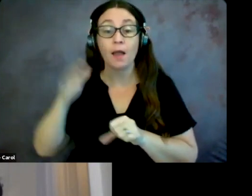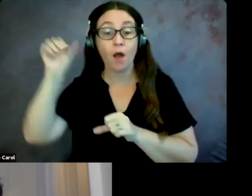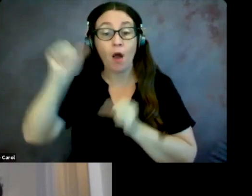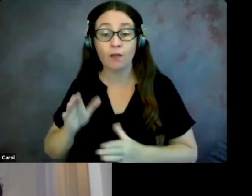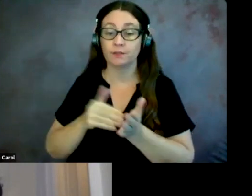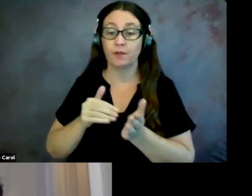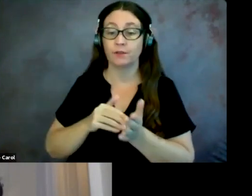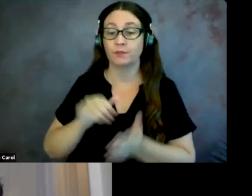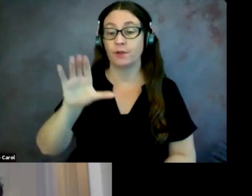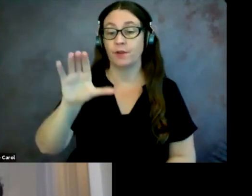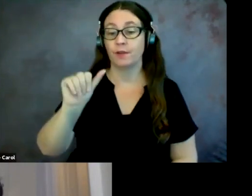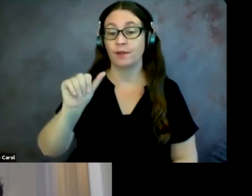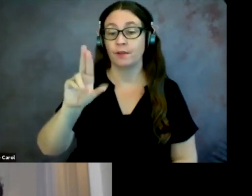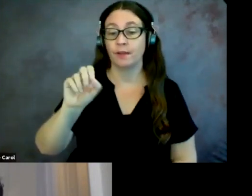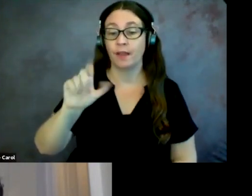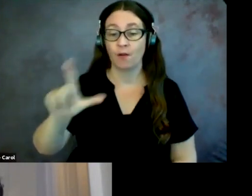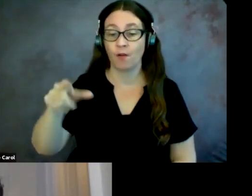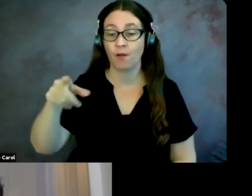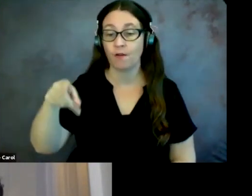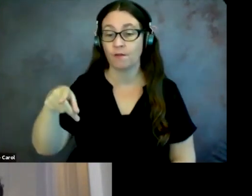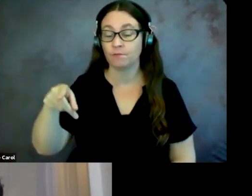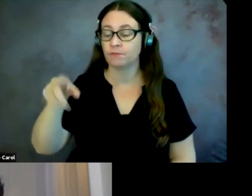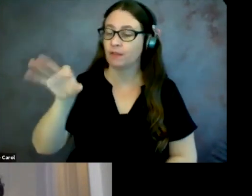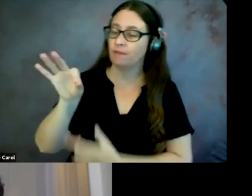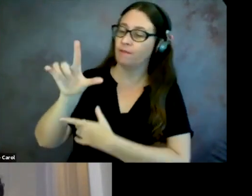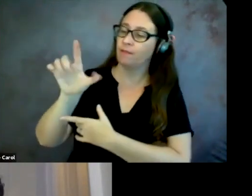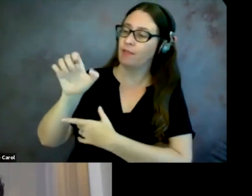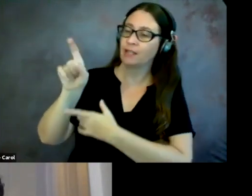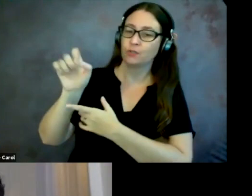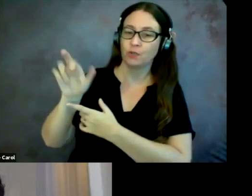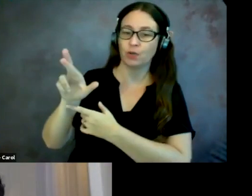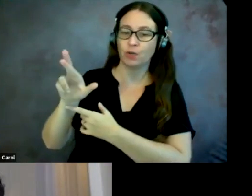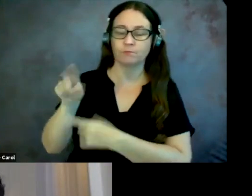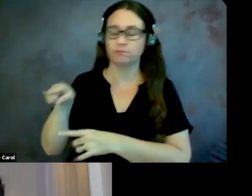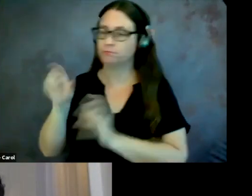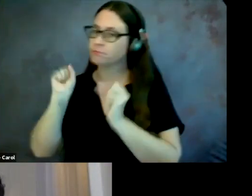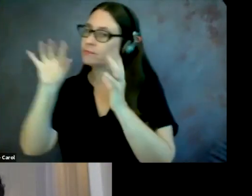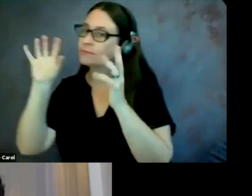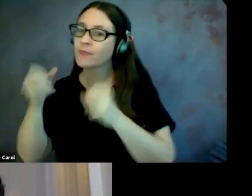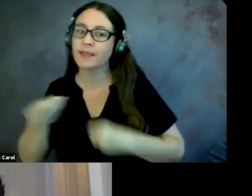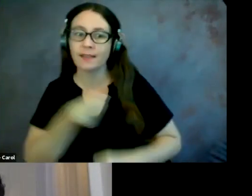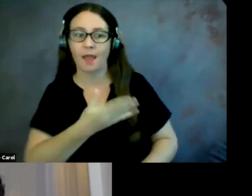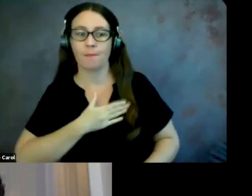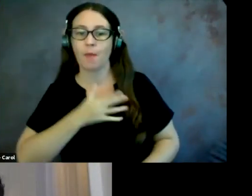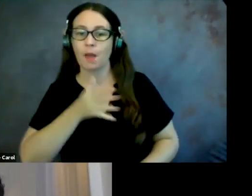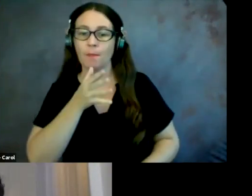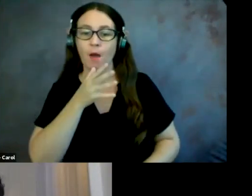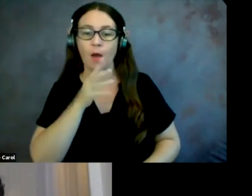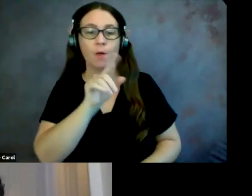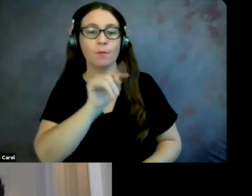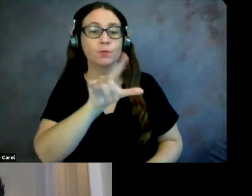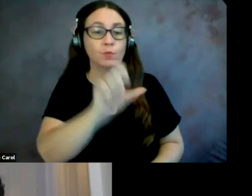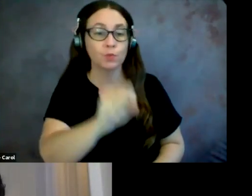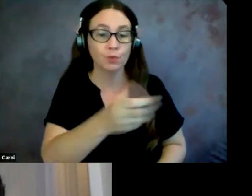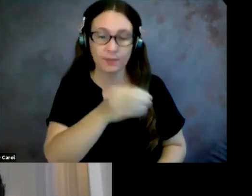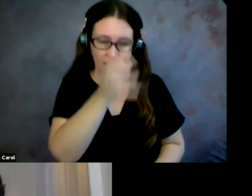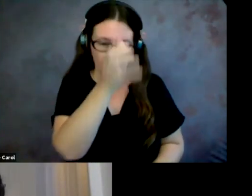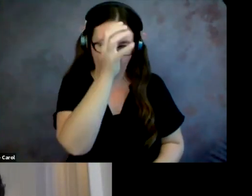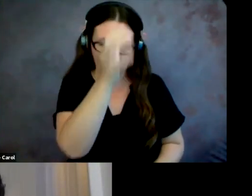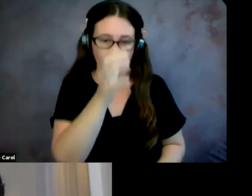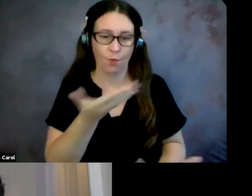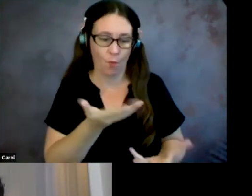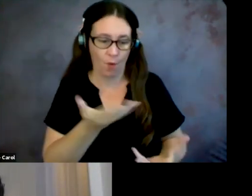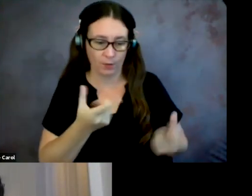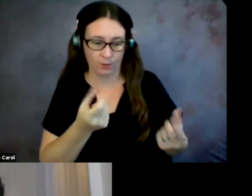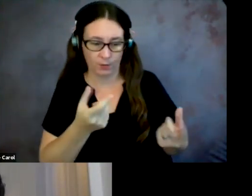absolutely phenomenal. She gave my mom the tools and knowledge of what to do.